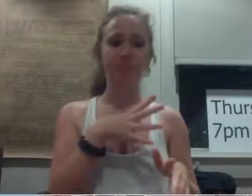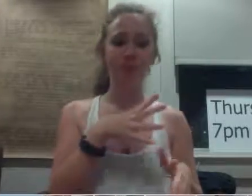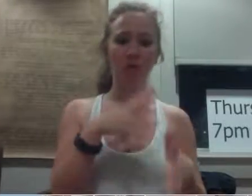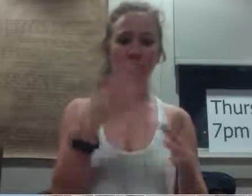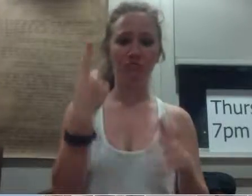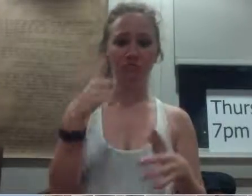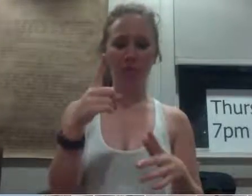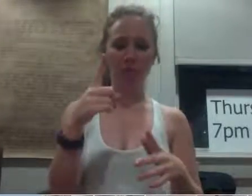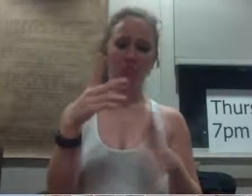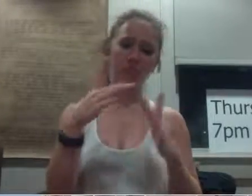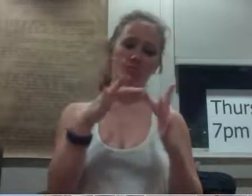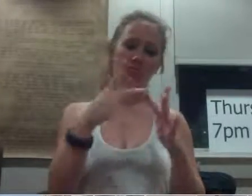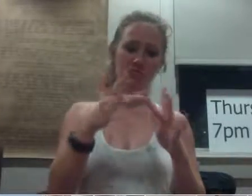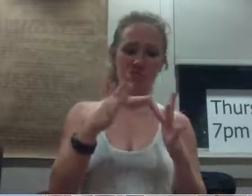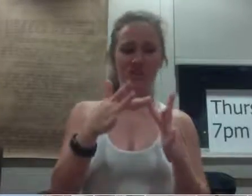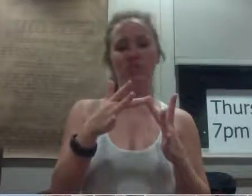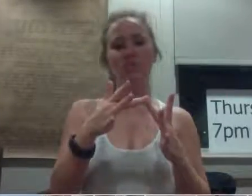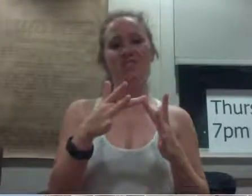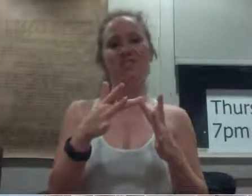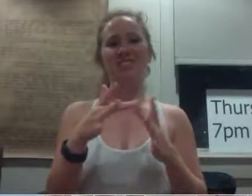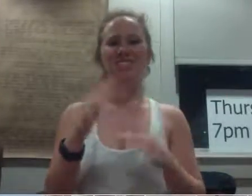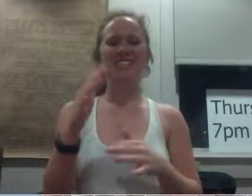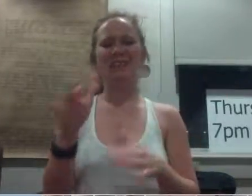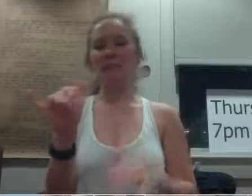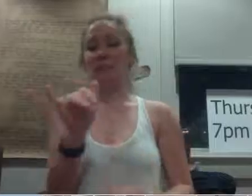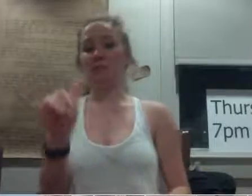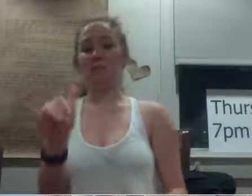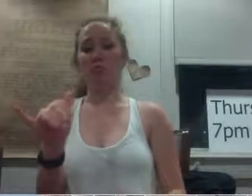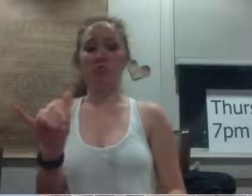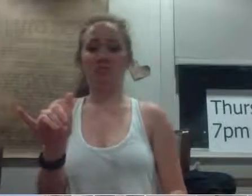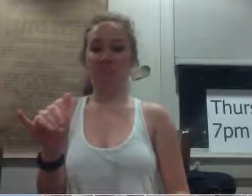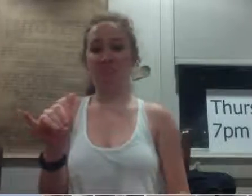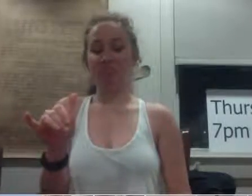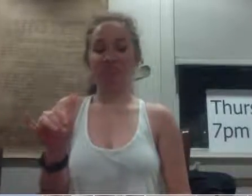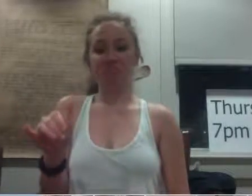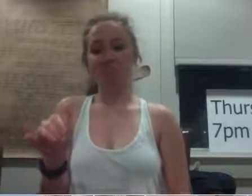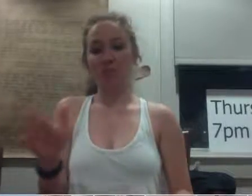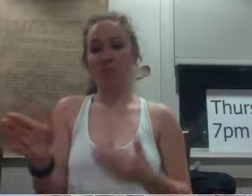What does it mean by internet etiquette? Well, internet etiquette is like